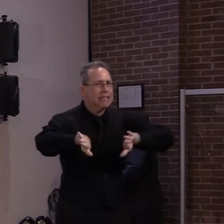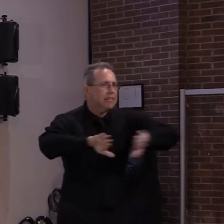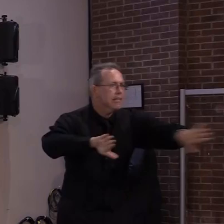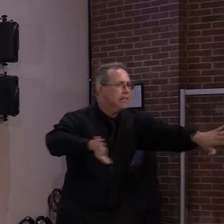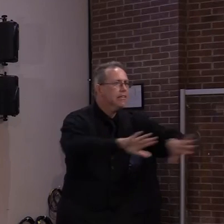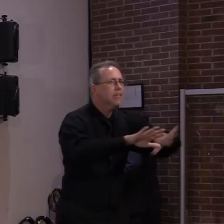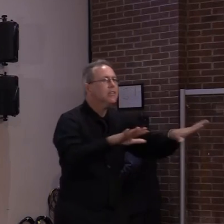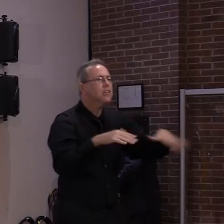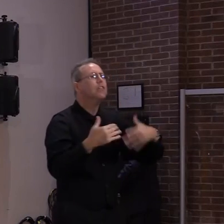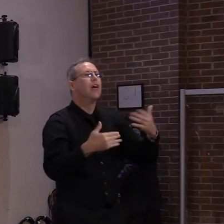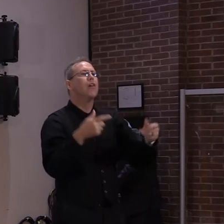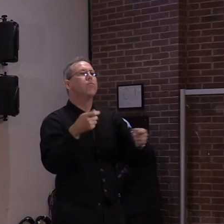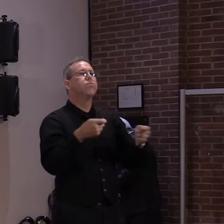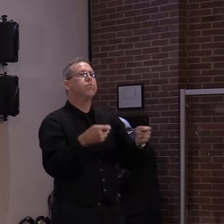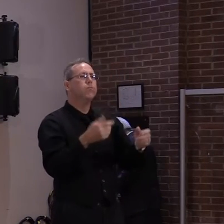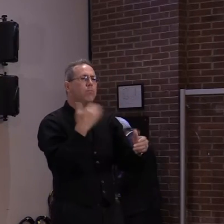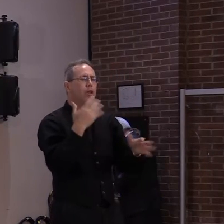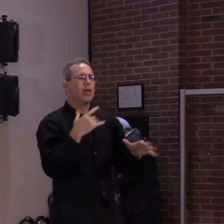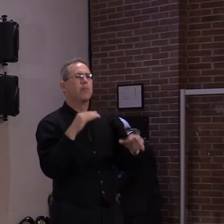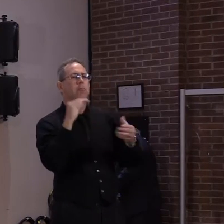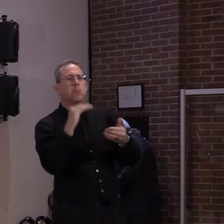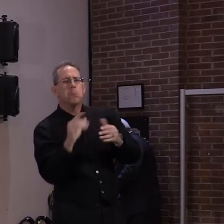health of the population.